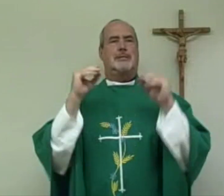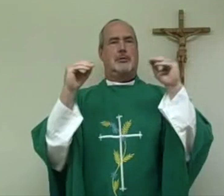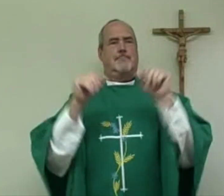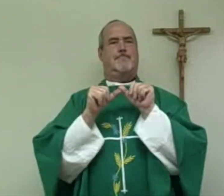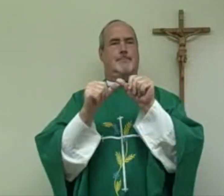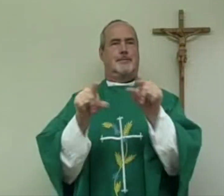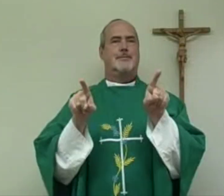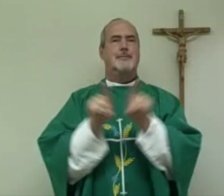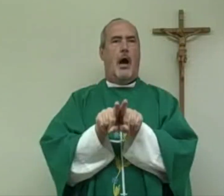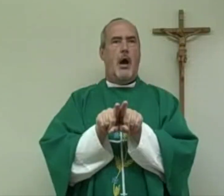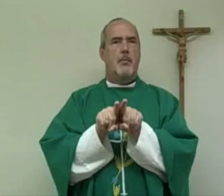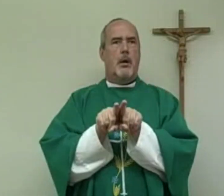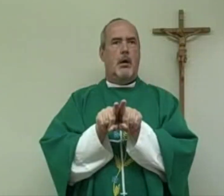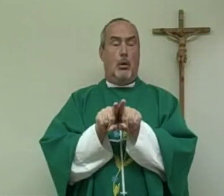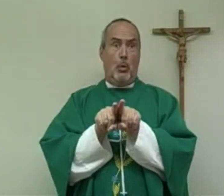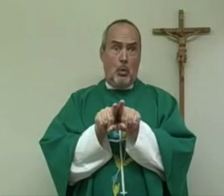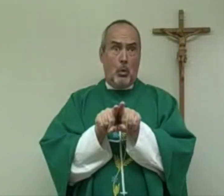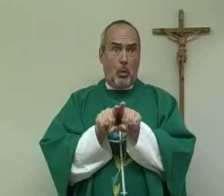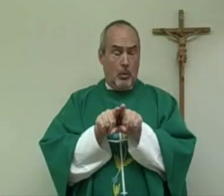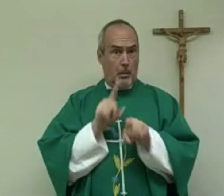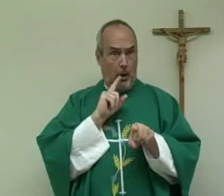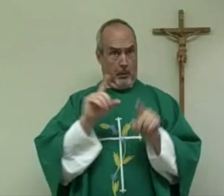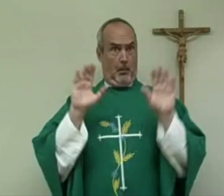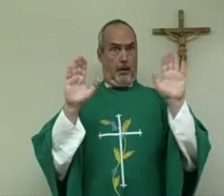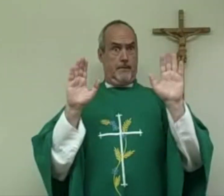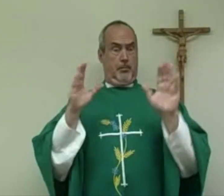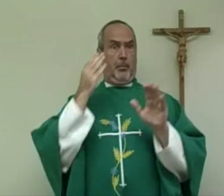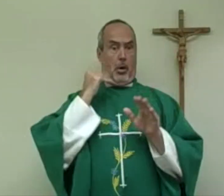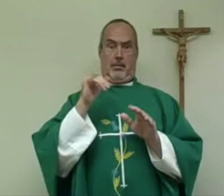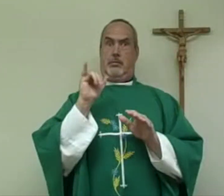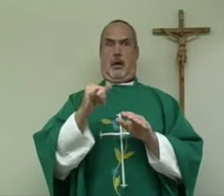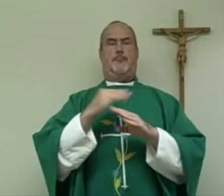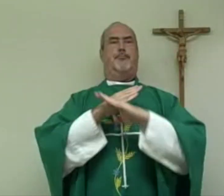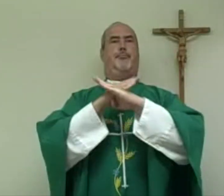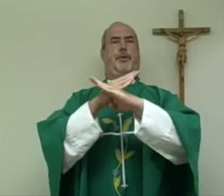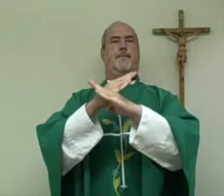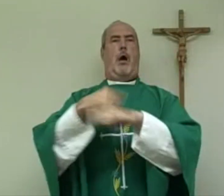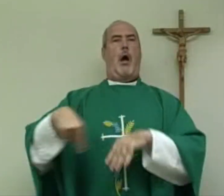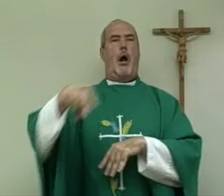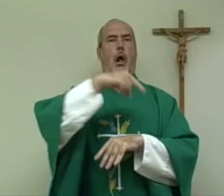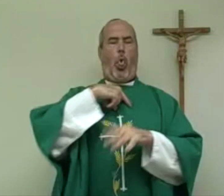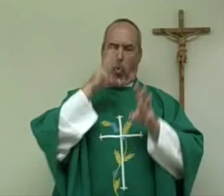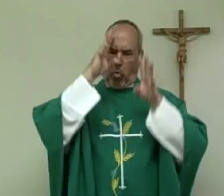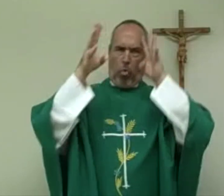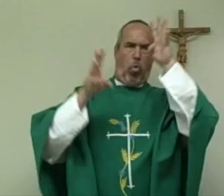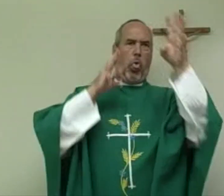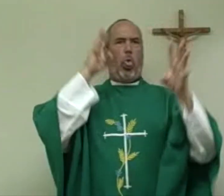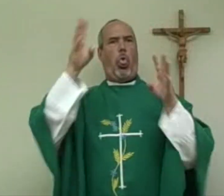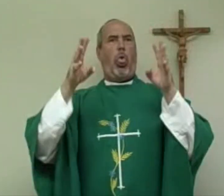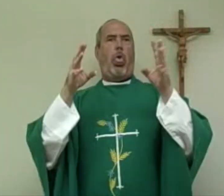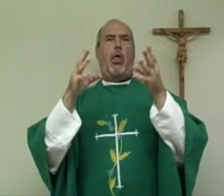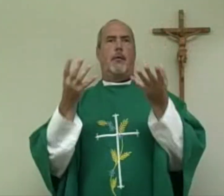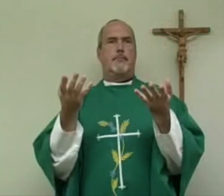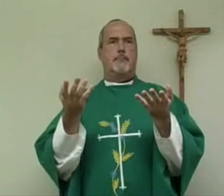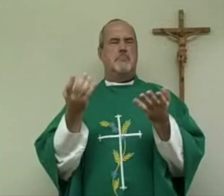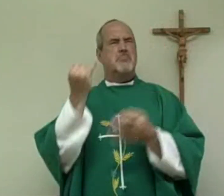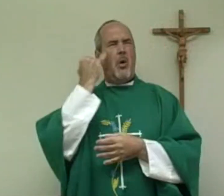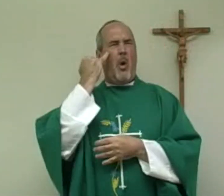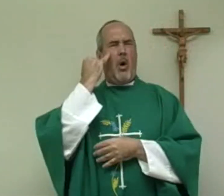information. So it helps us maintain that continuity, and it's quite wonderful because it prevents us from